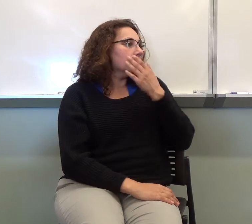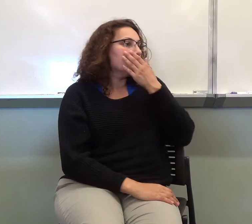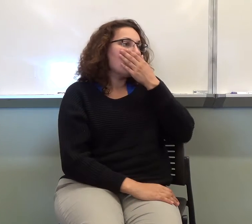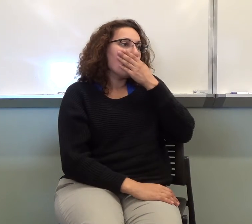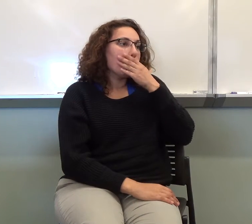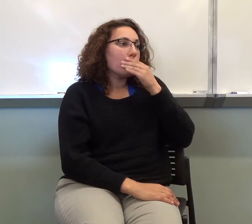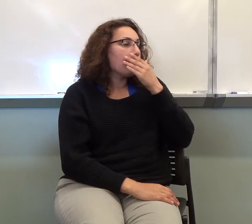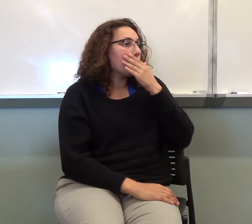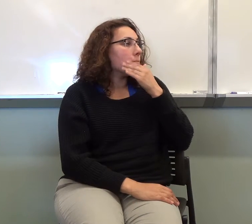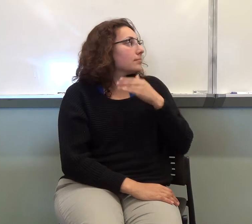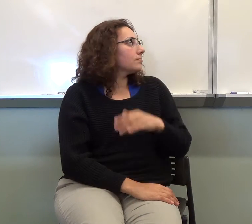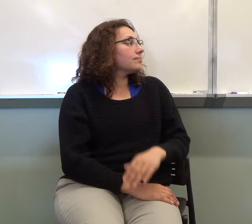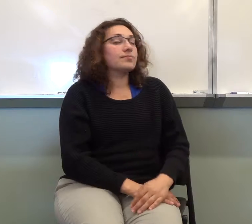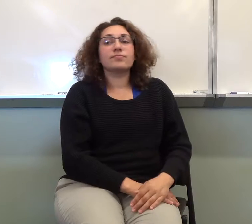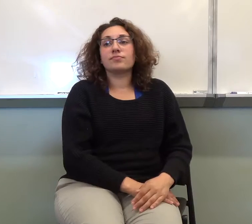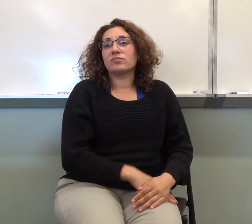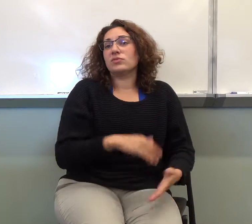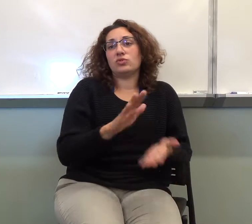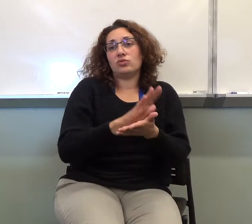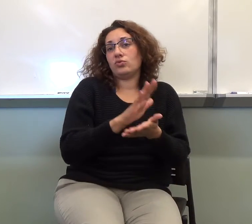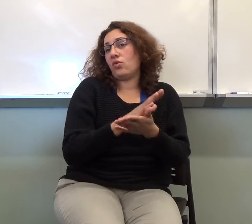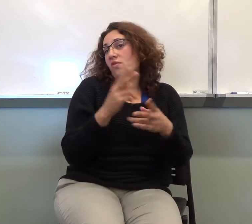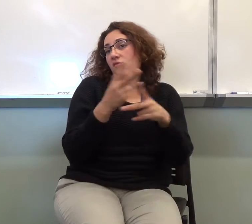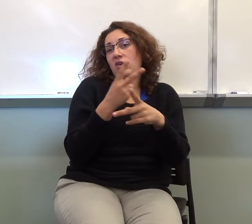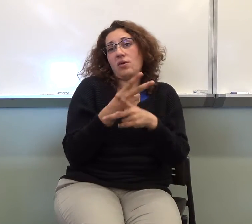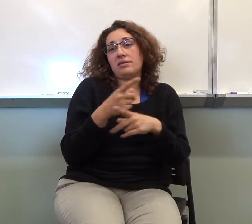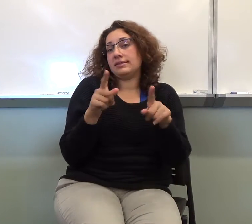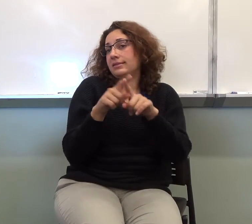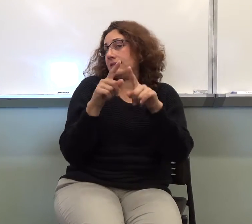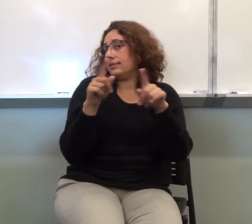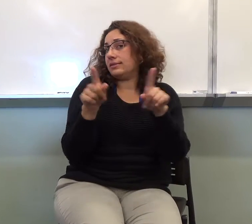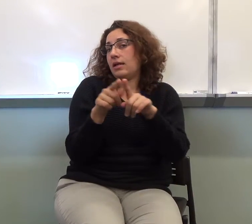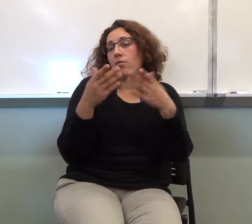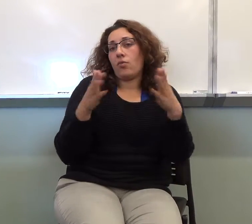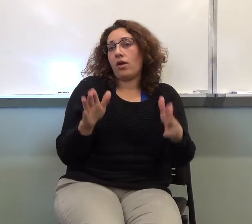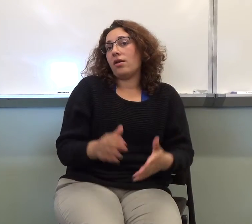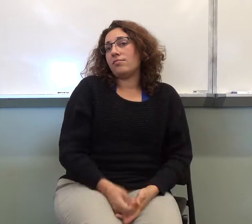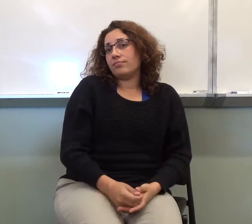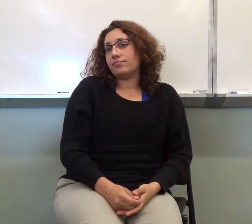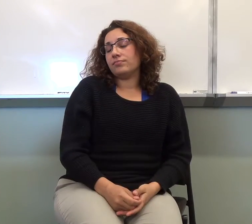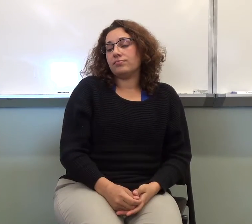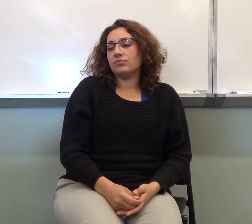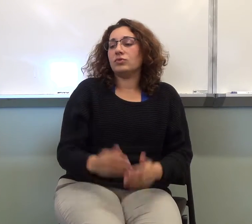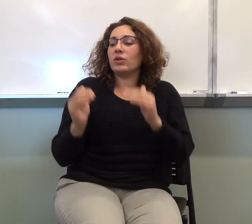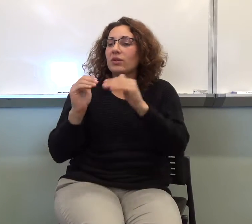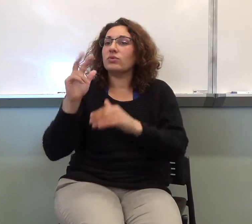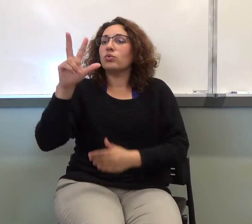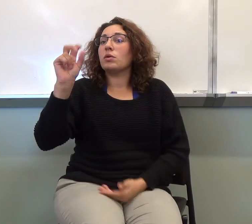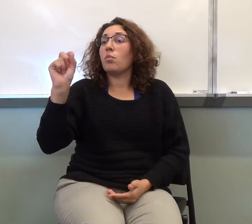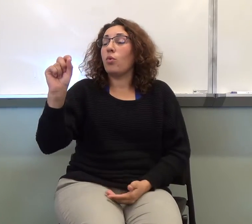And this is how the school does yours. So this is a 3.59. That's a very good